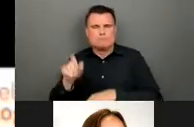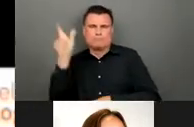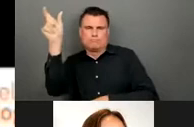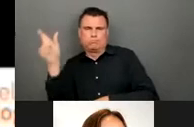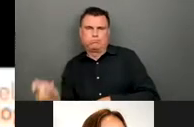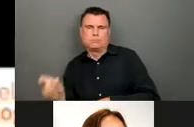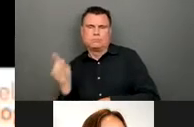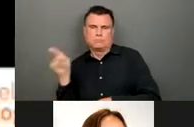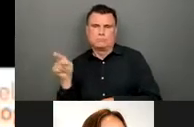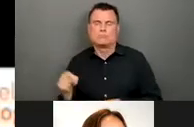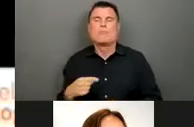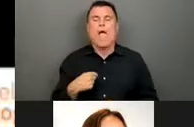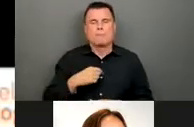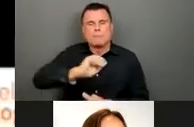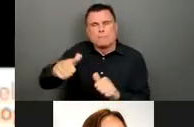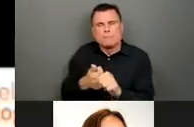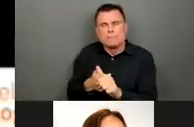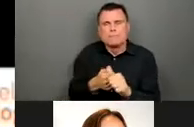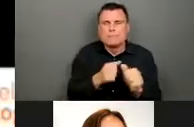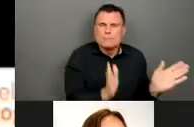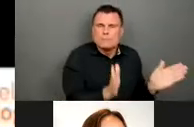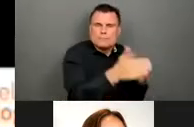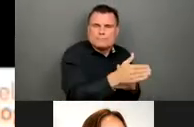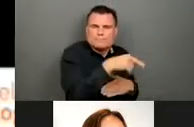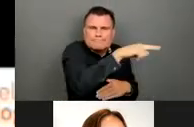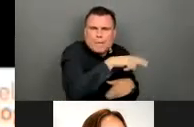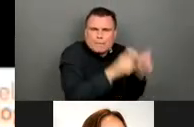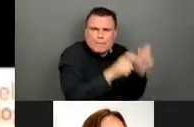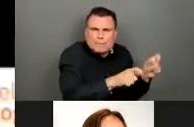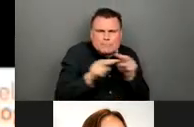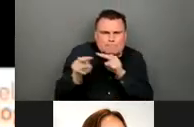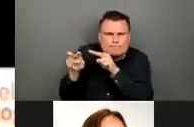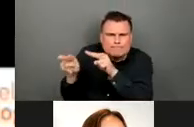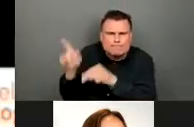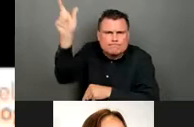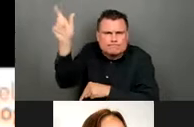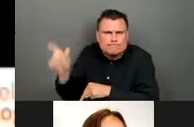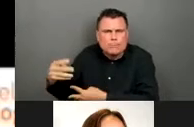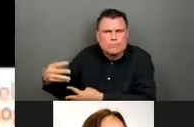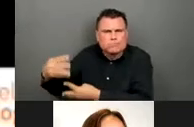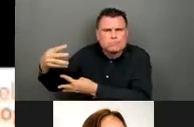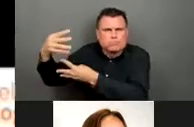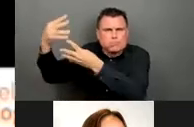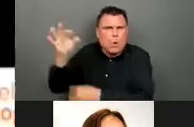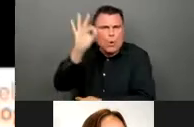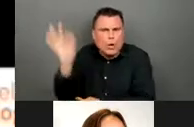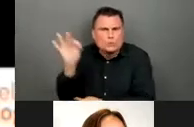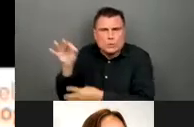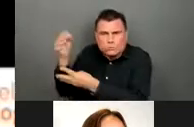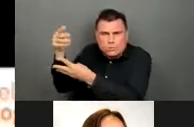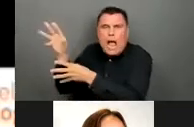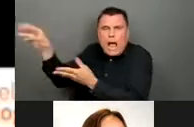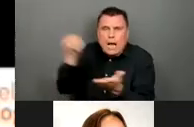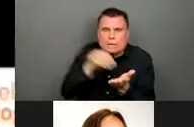that monitors the questions as they are being posted, and we will try our best to address them during the